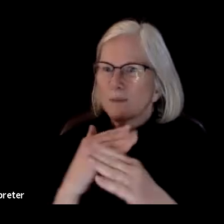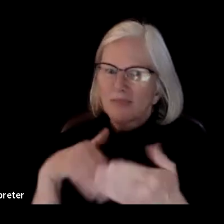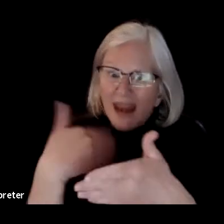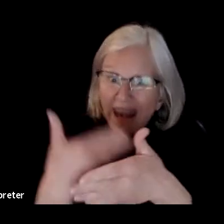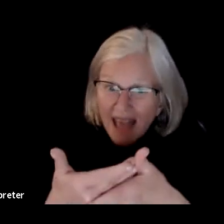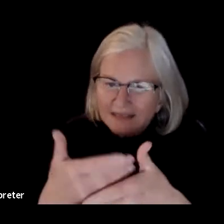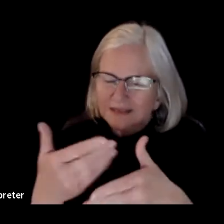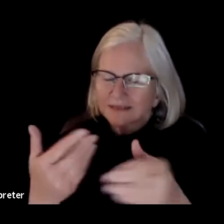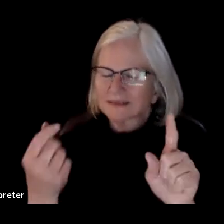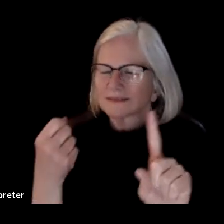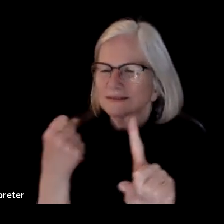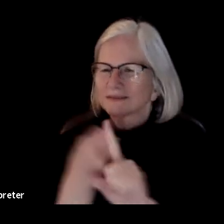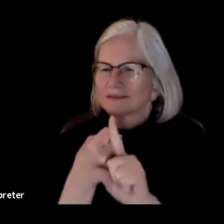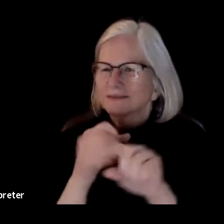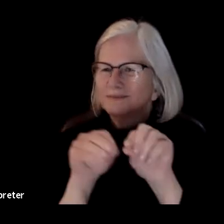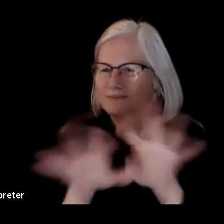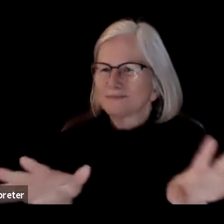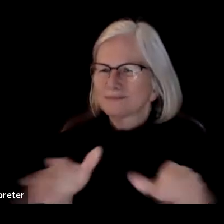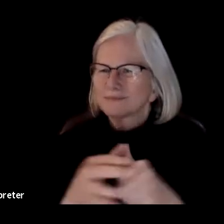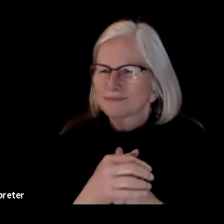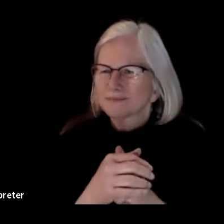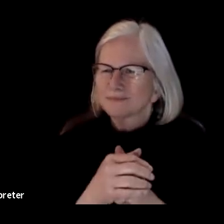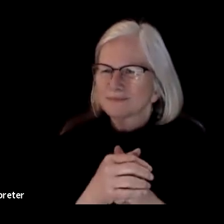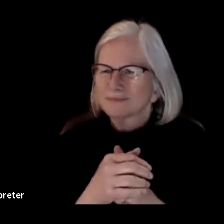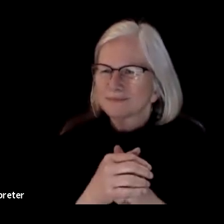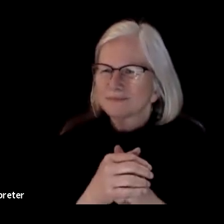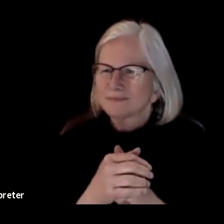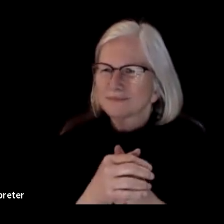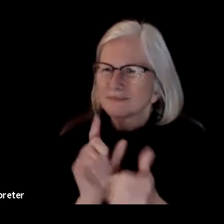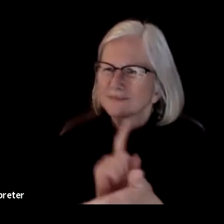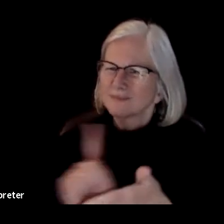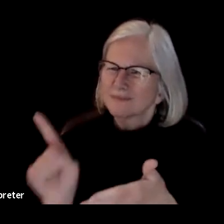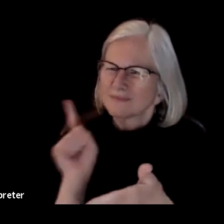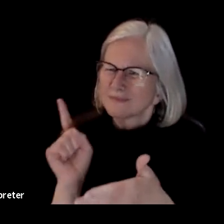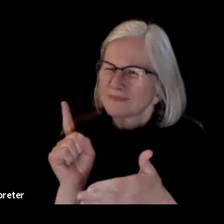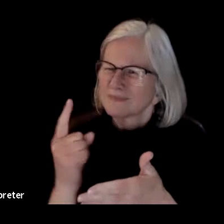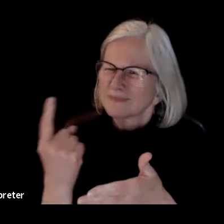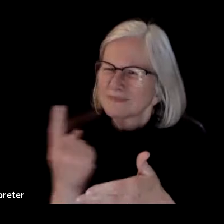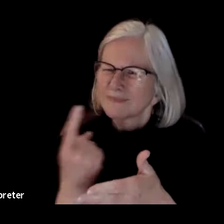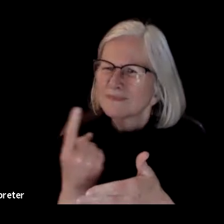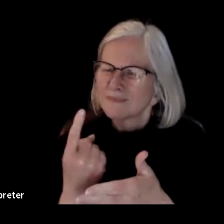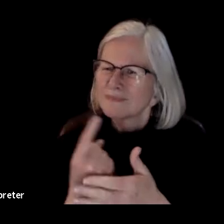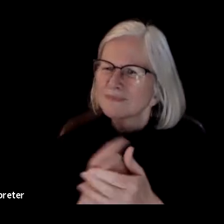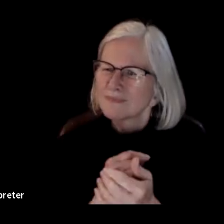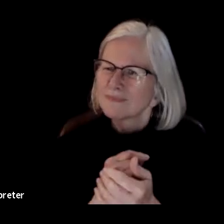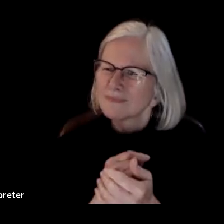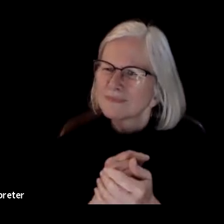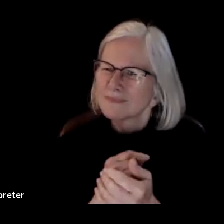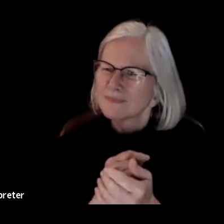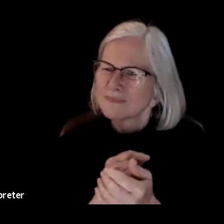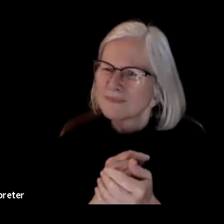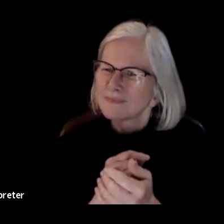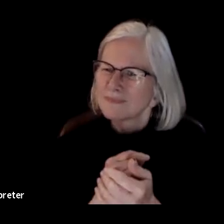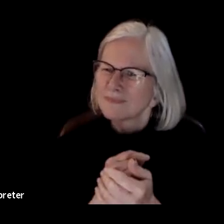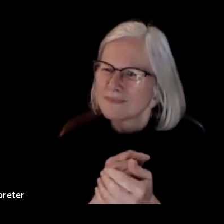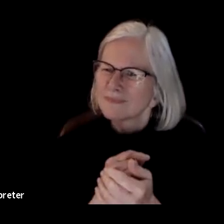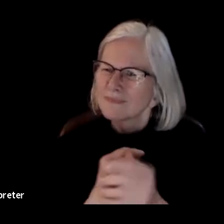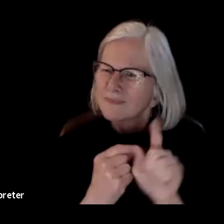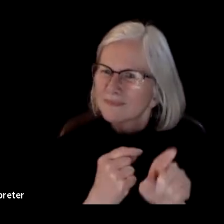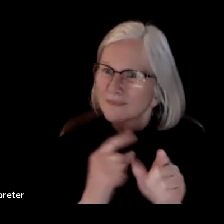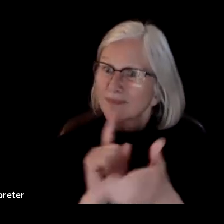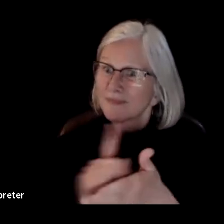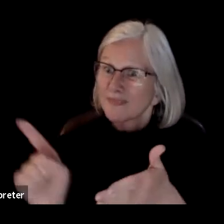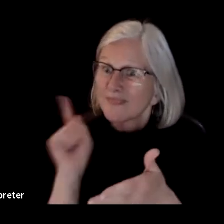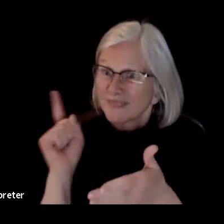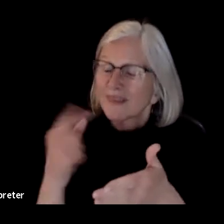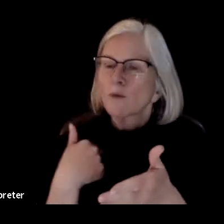Last week, as he announced the progress we're making in moving back to in-person learning, Governor